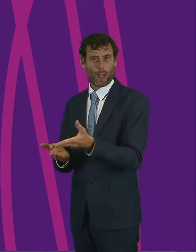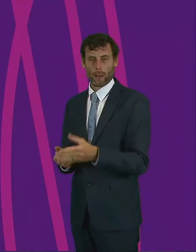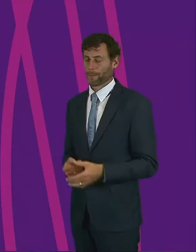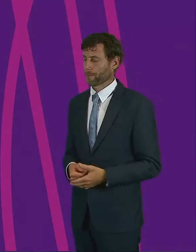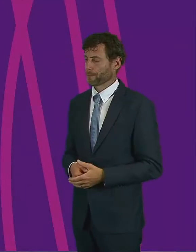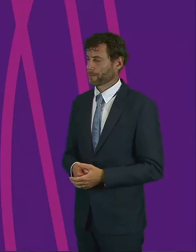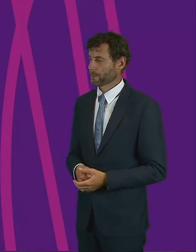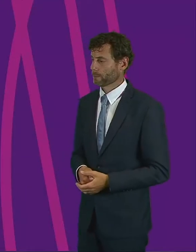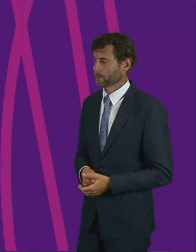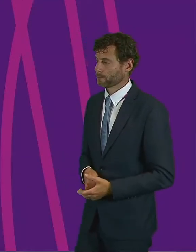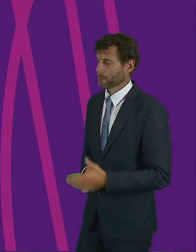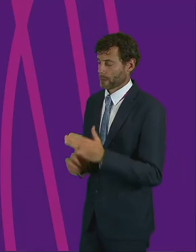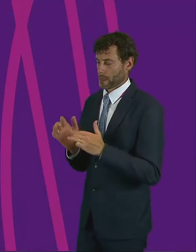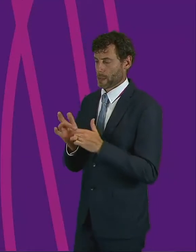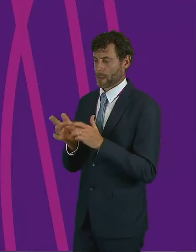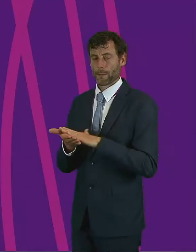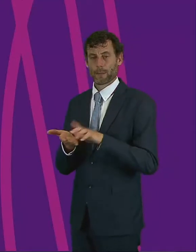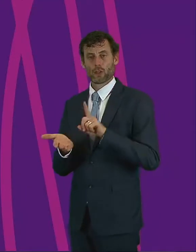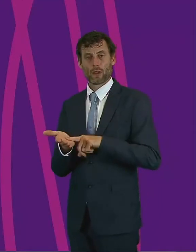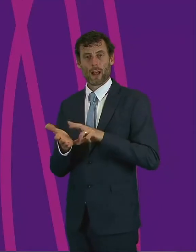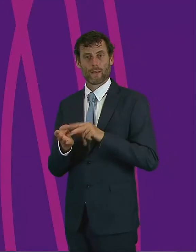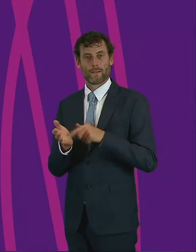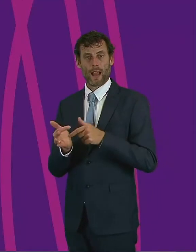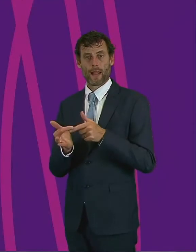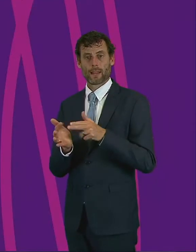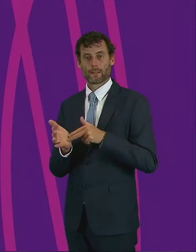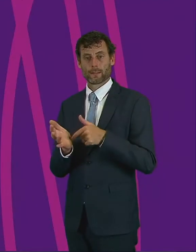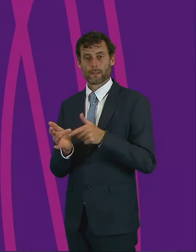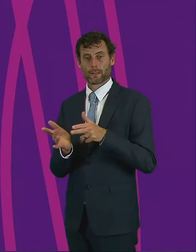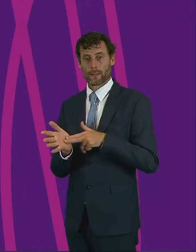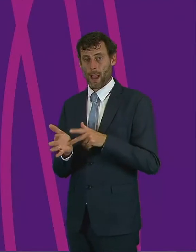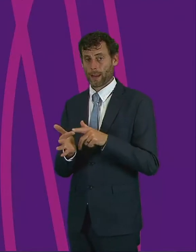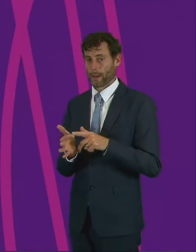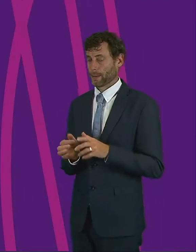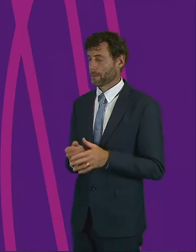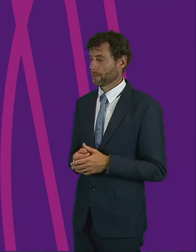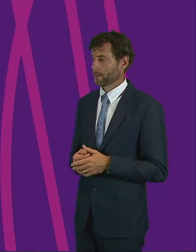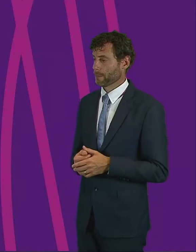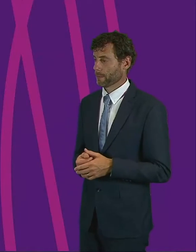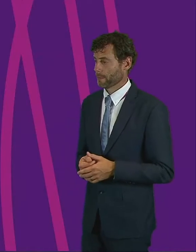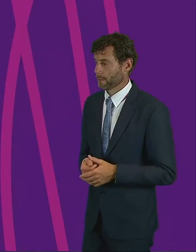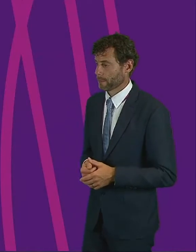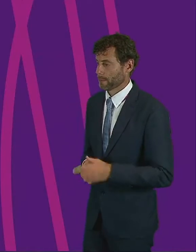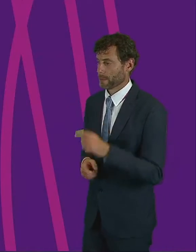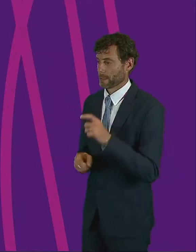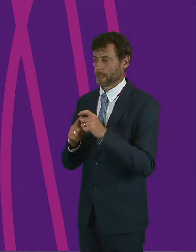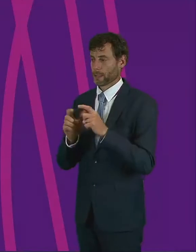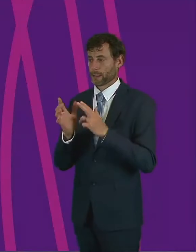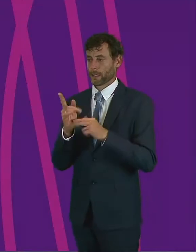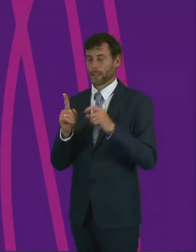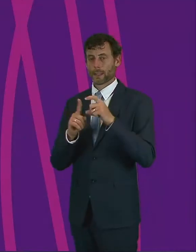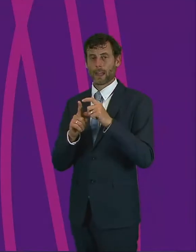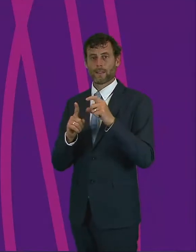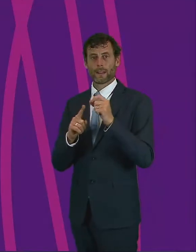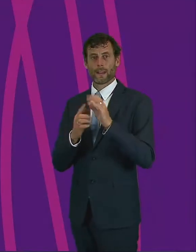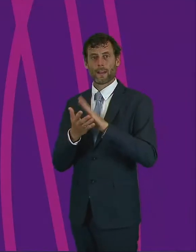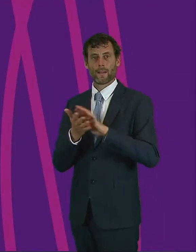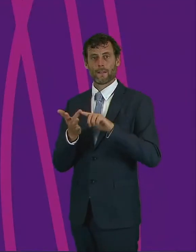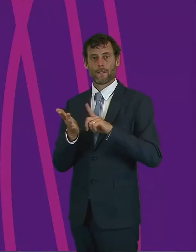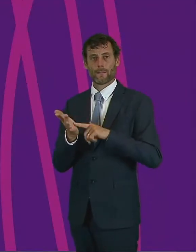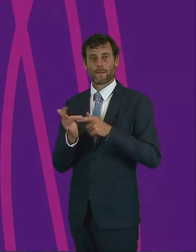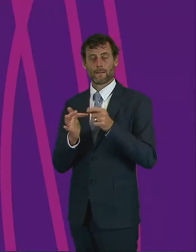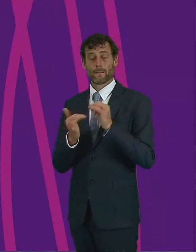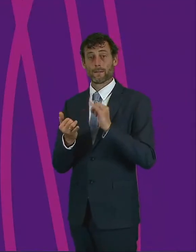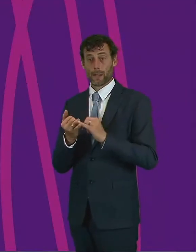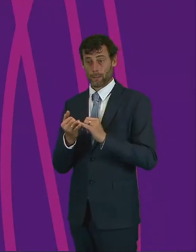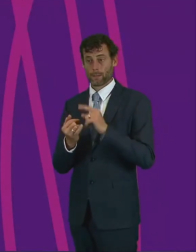Michelle Ballantyne, followed by Graham Simpson. Thank you, Presiding Officer. David Phillips, Associate Director of the Institute of